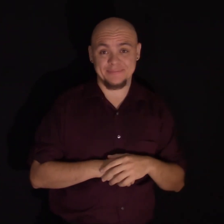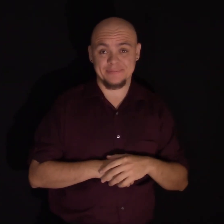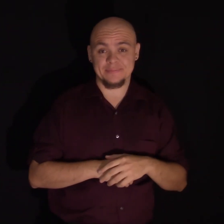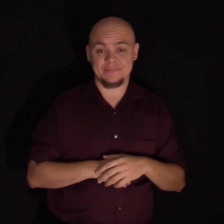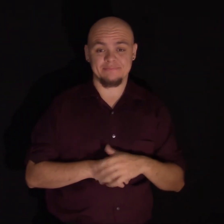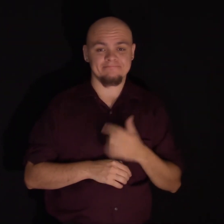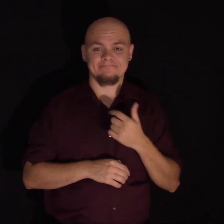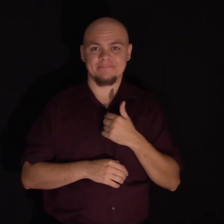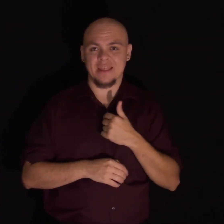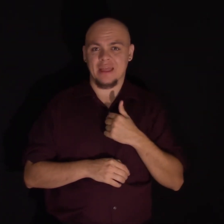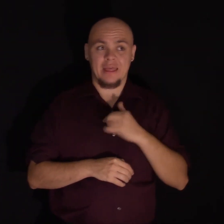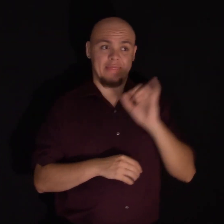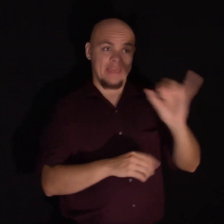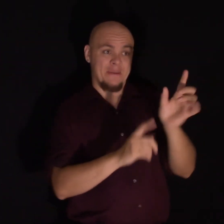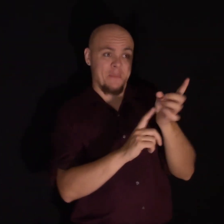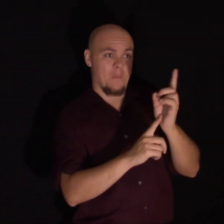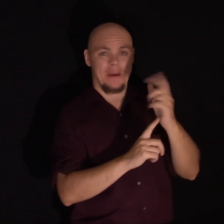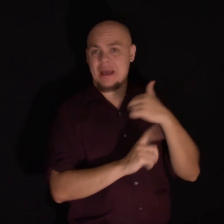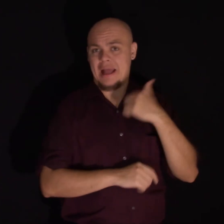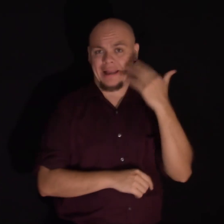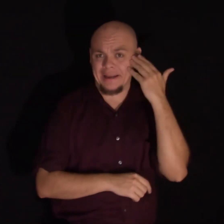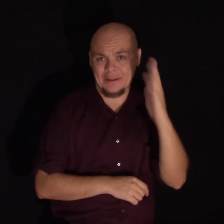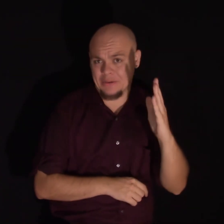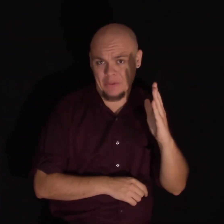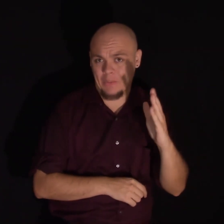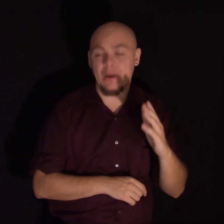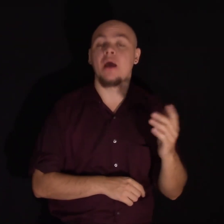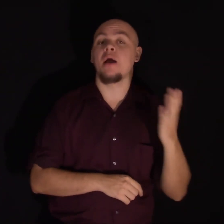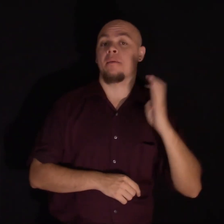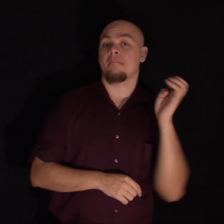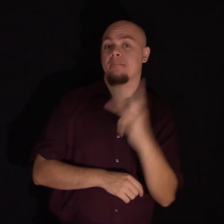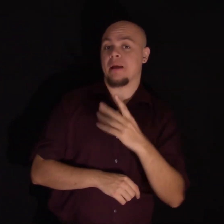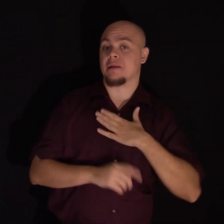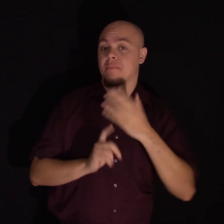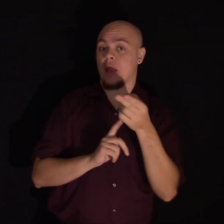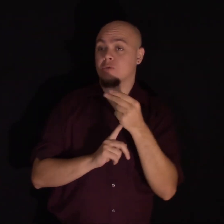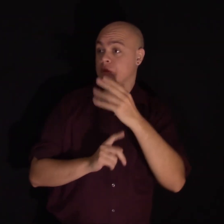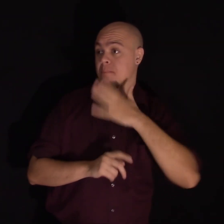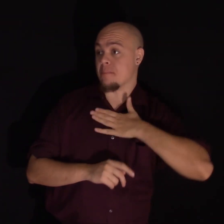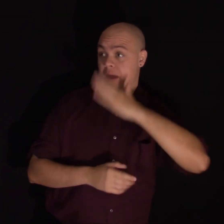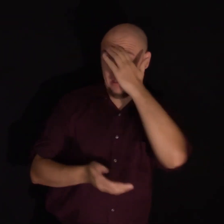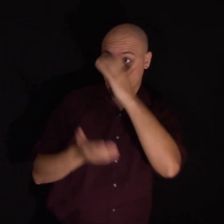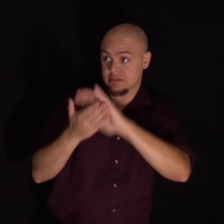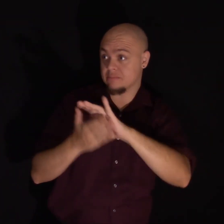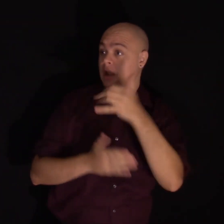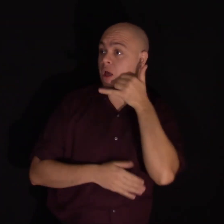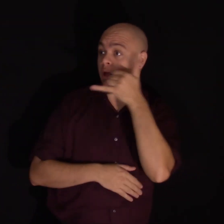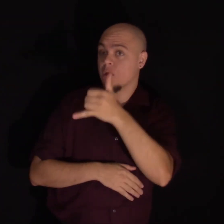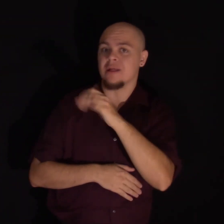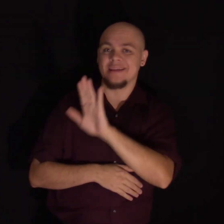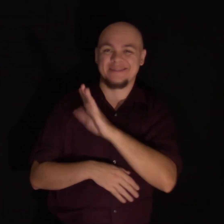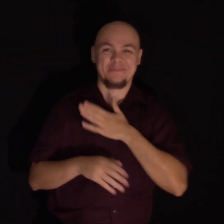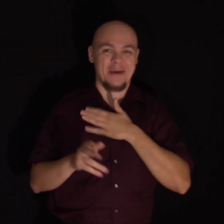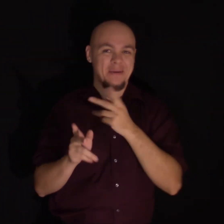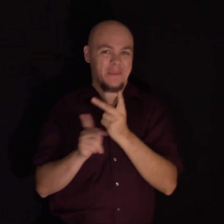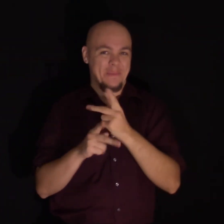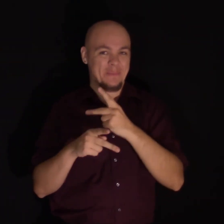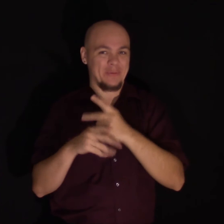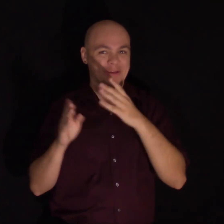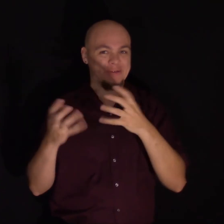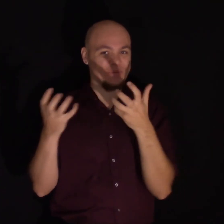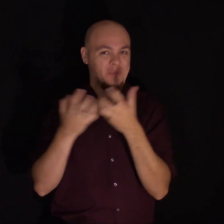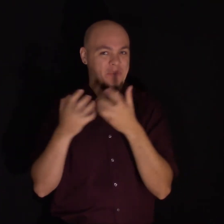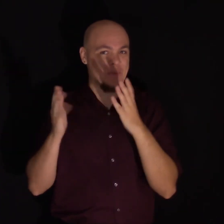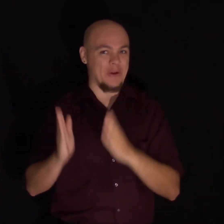But I didn't know it in the moment. I went back to my hotel room and I called my husband, who's also my producing partner, smart